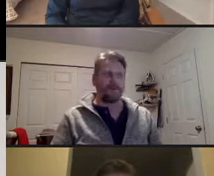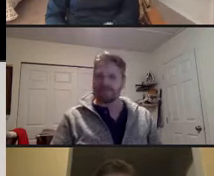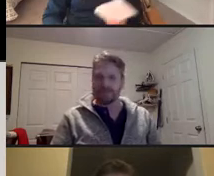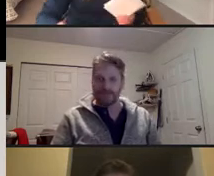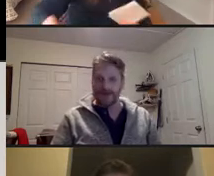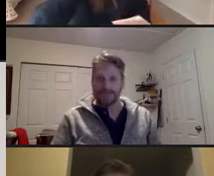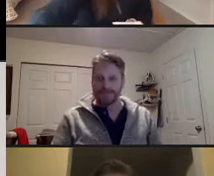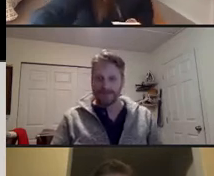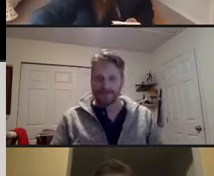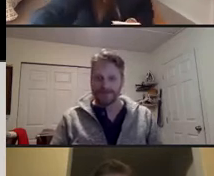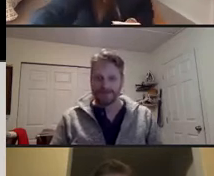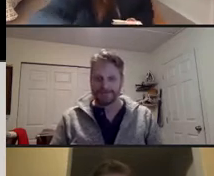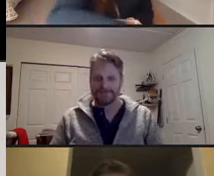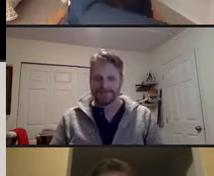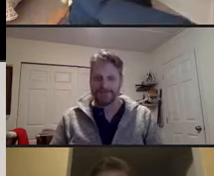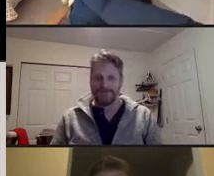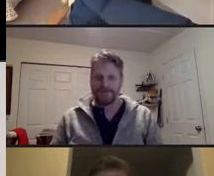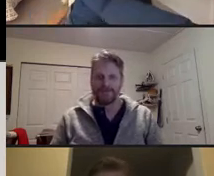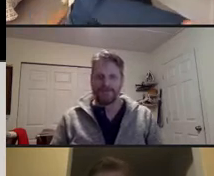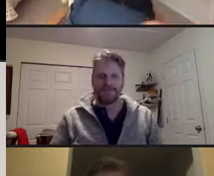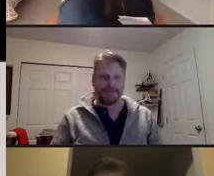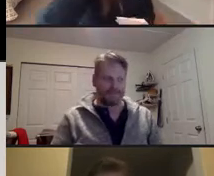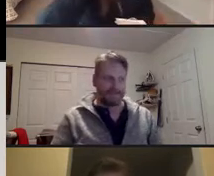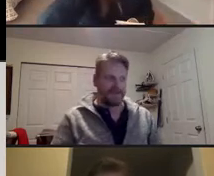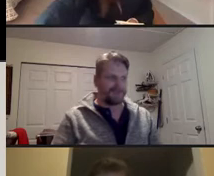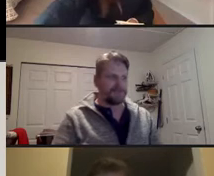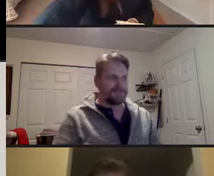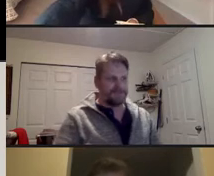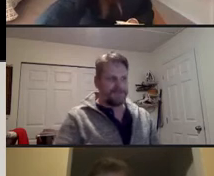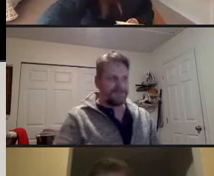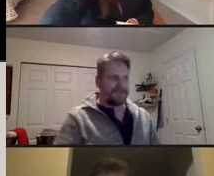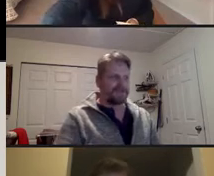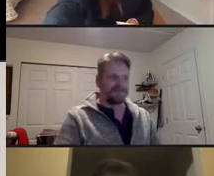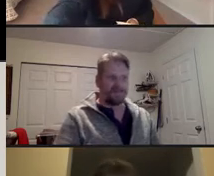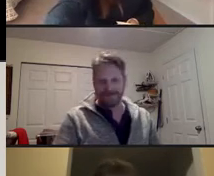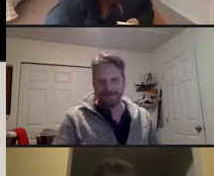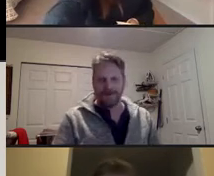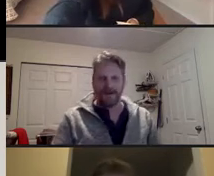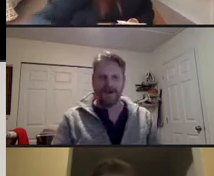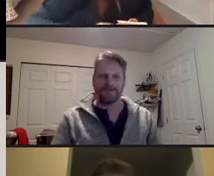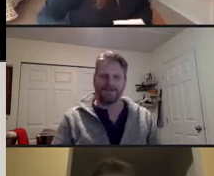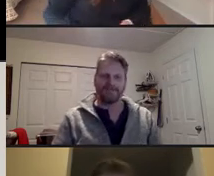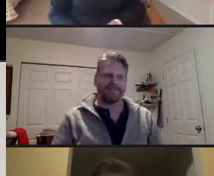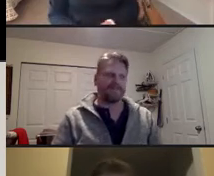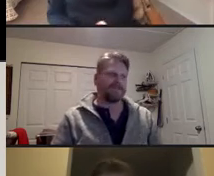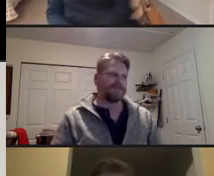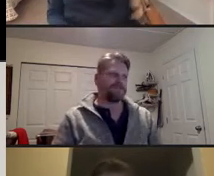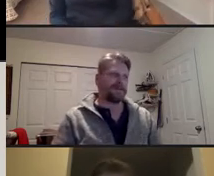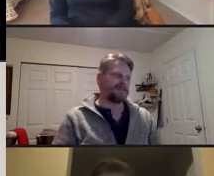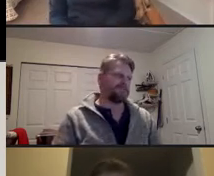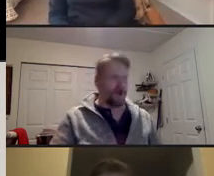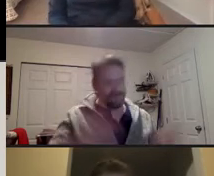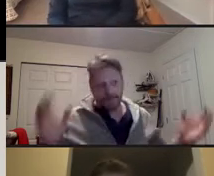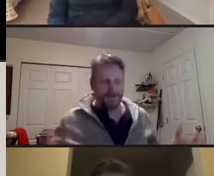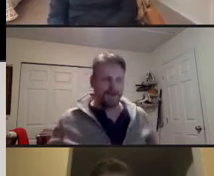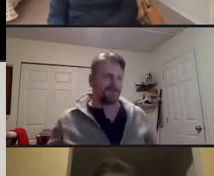is always just the most quiet place in the world, with chairlifts running and people screaming and snow guns going off. And if you're at certain